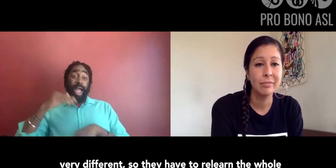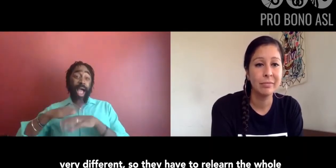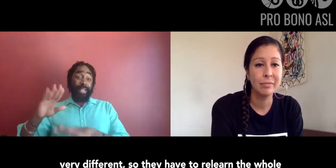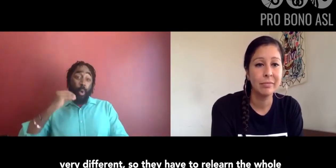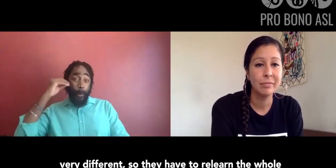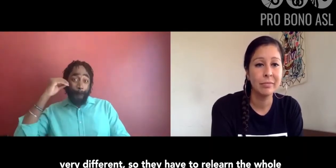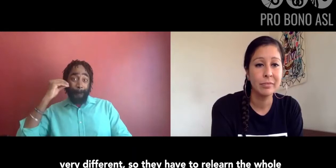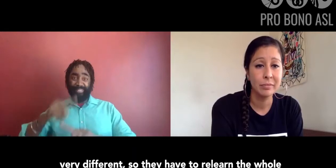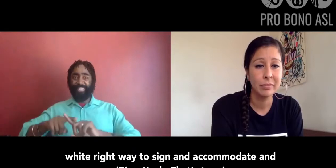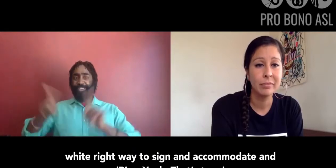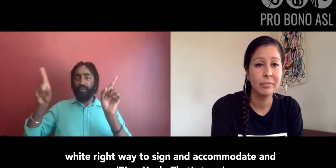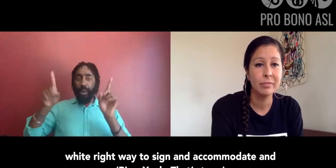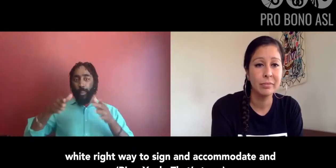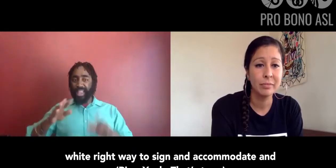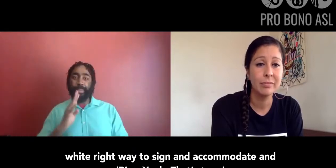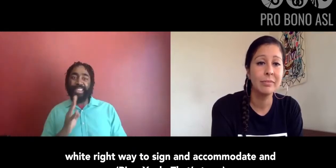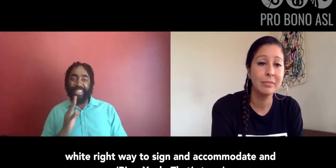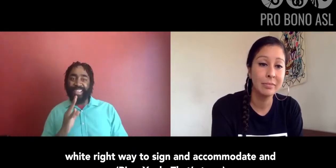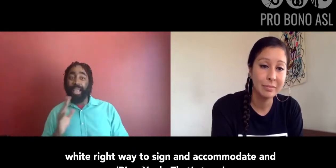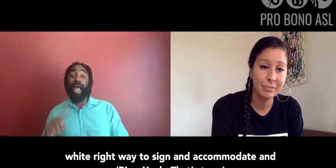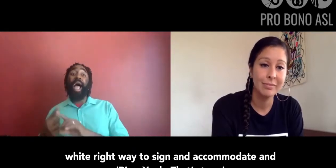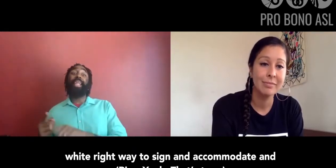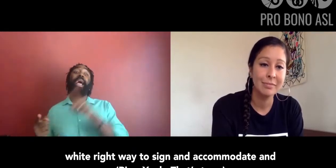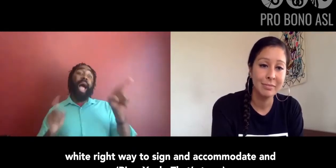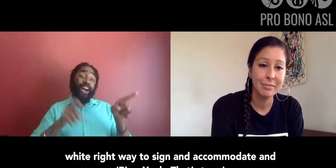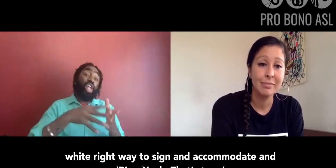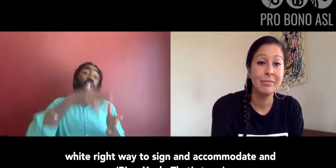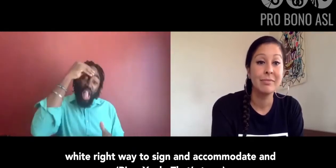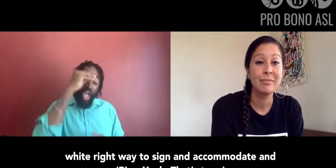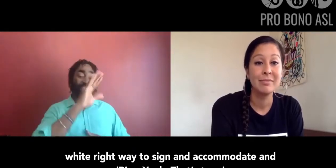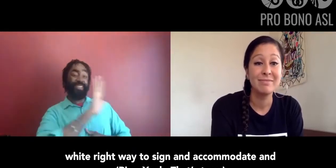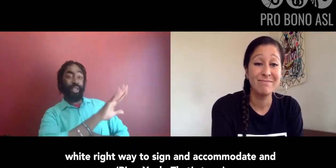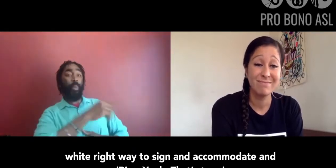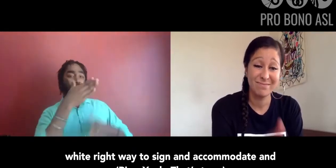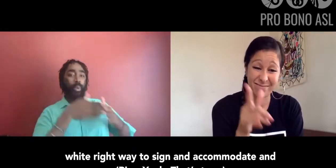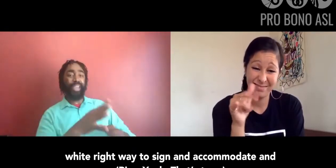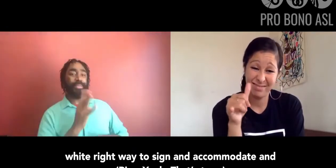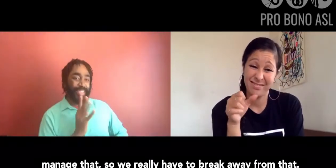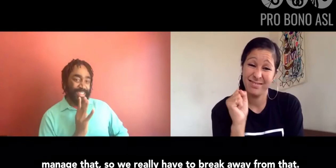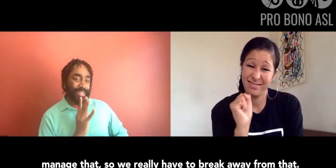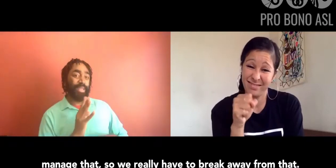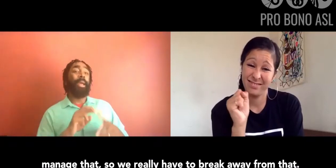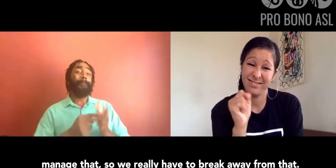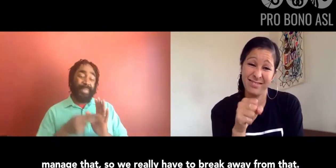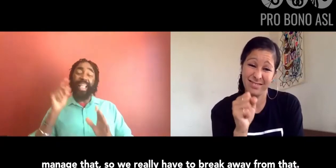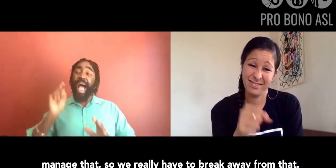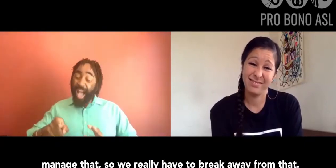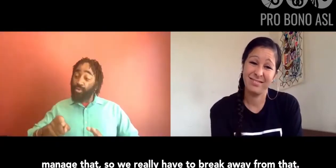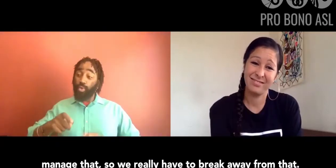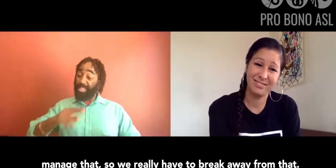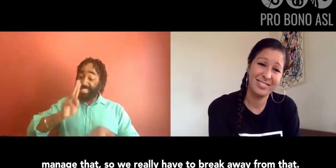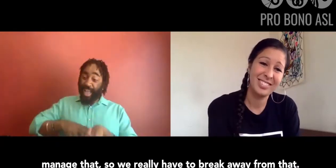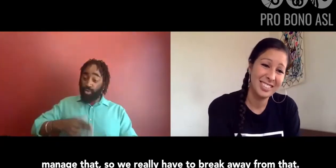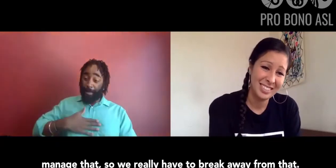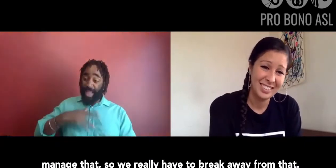So they have to relearn the whole right way to sign and accommodate and manage that. So we